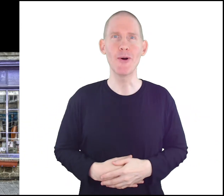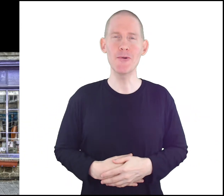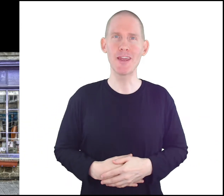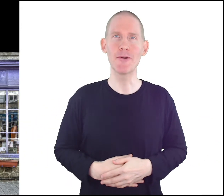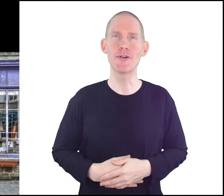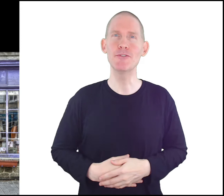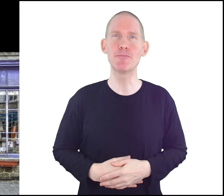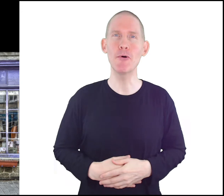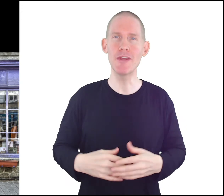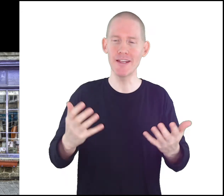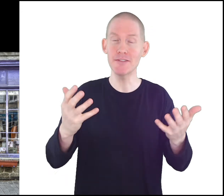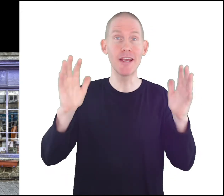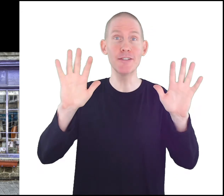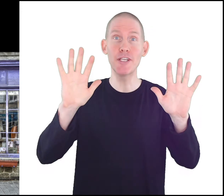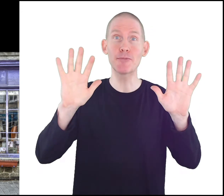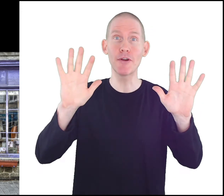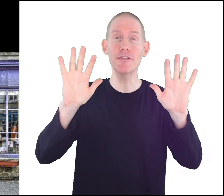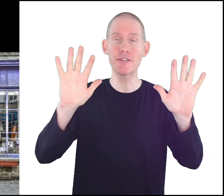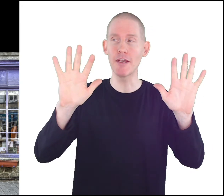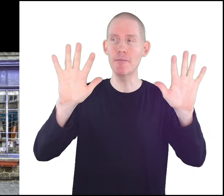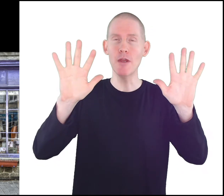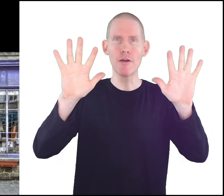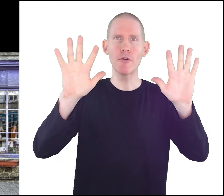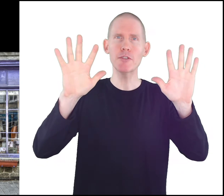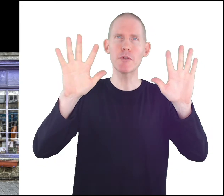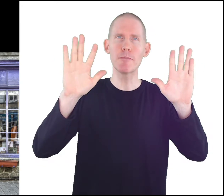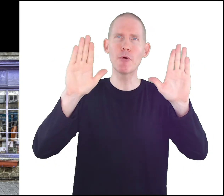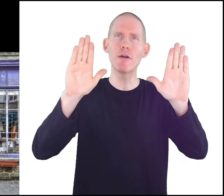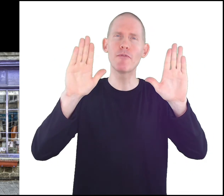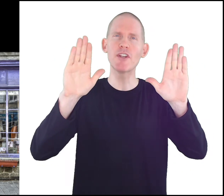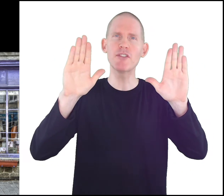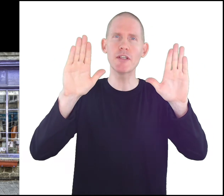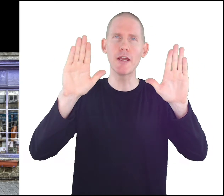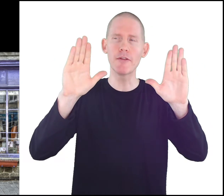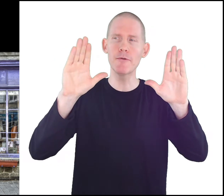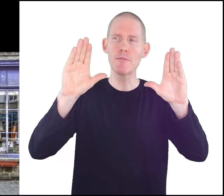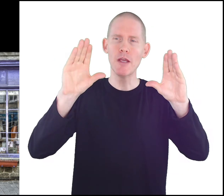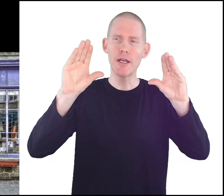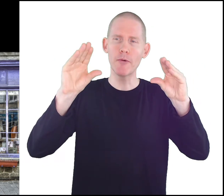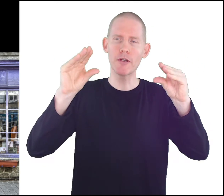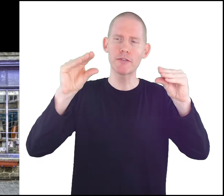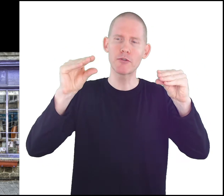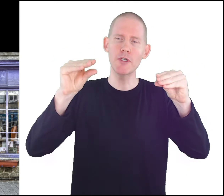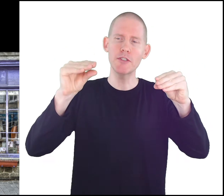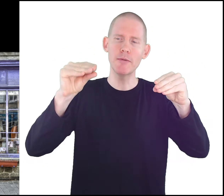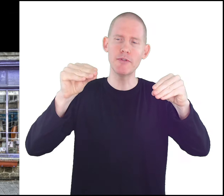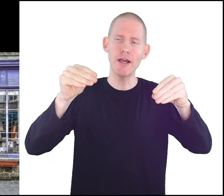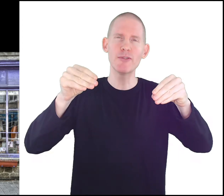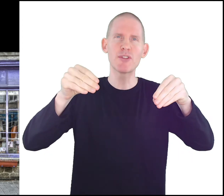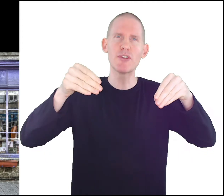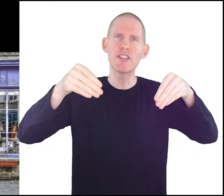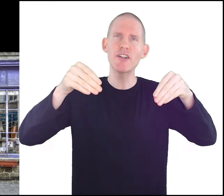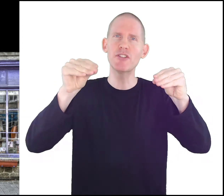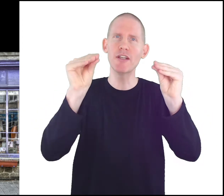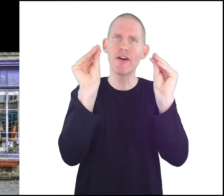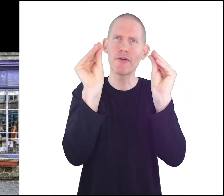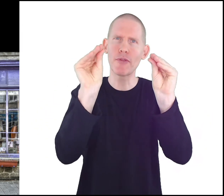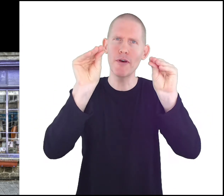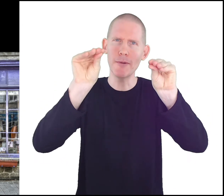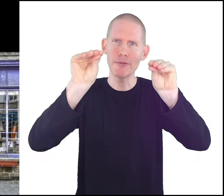Okay, we're going to use both hands. Hand shapes are the same. First, we're going to put our fingers together. Now we're going to squish them down so they're touching our thumbs,